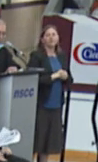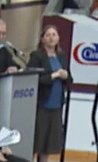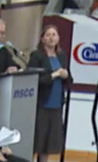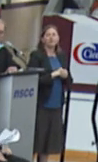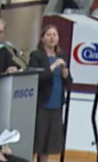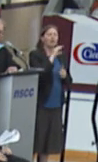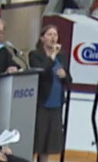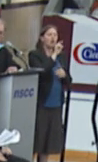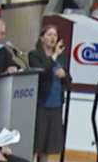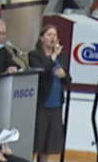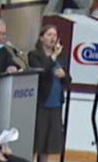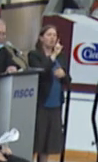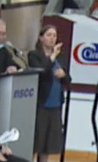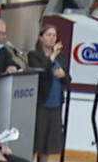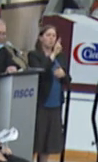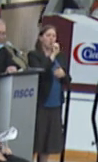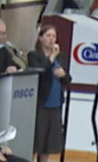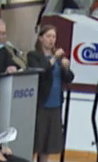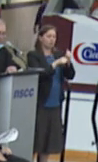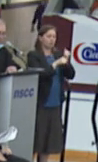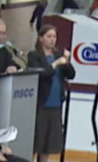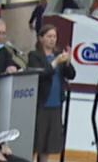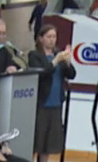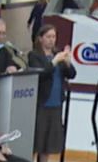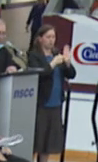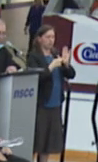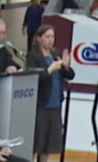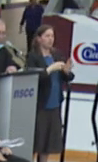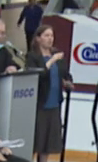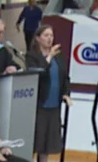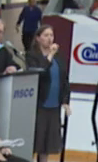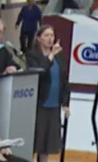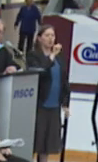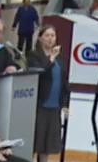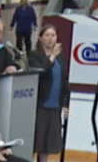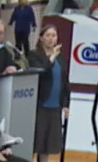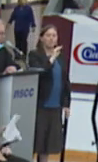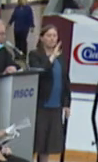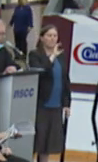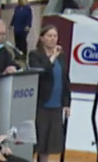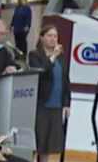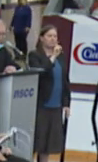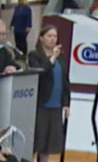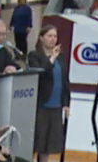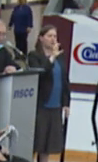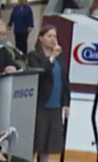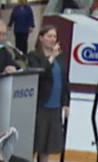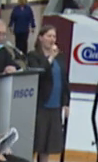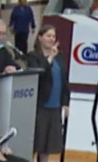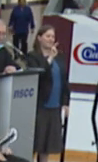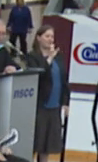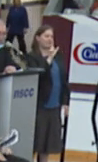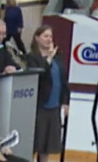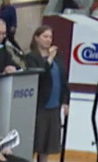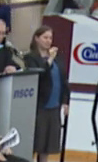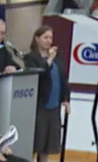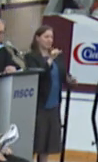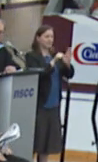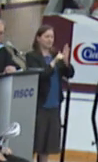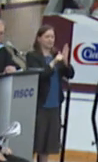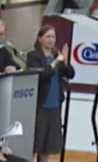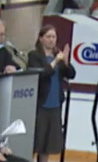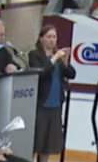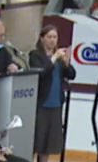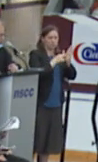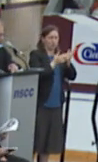Carl Moore, Associate Registrar. Carla McDonald Everill, Assistant Registrar. And Constance Heyer,